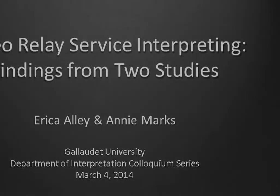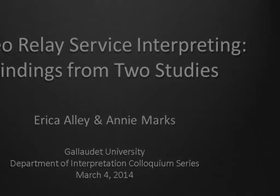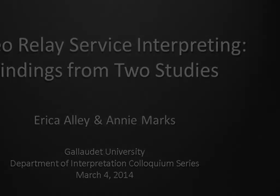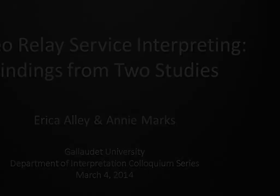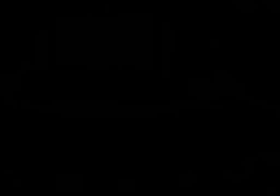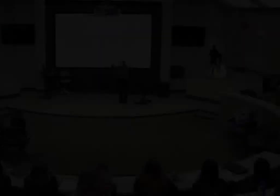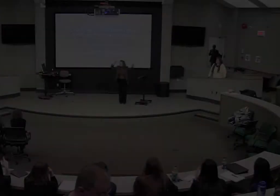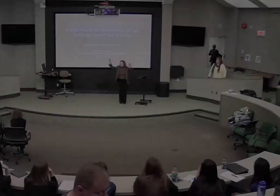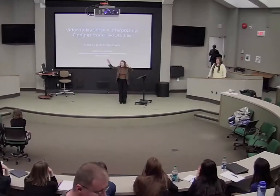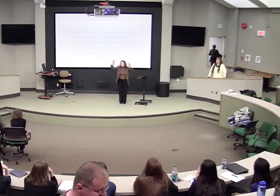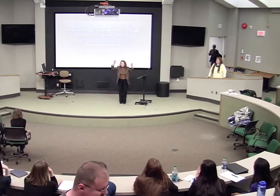Hello, everyone, and good afternoon.